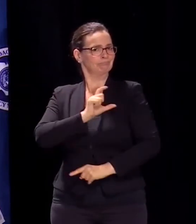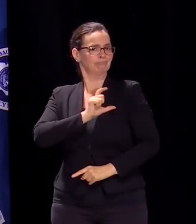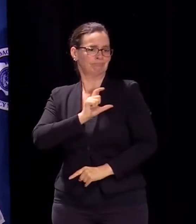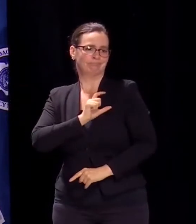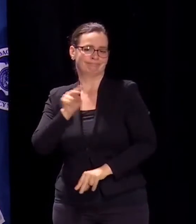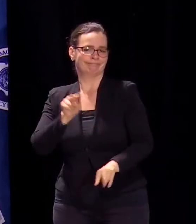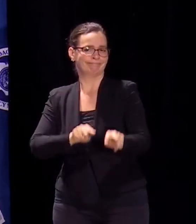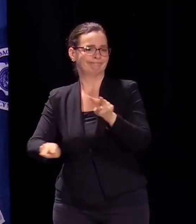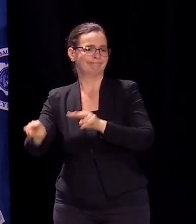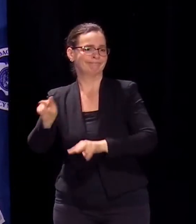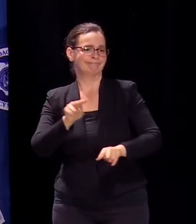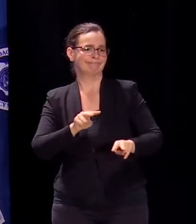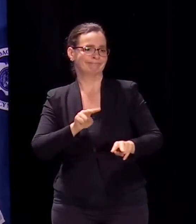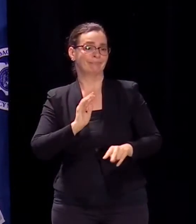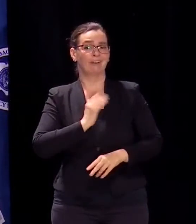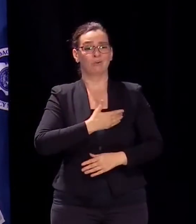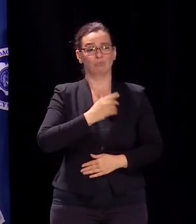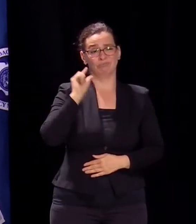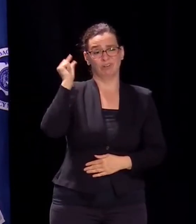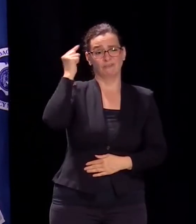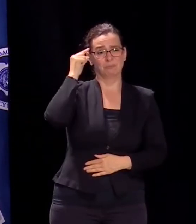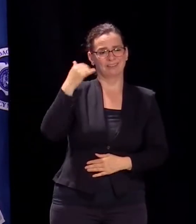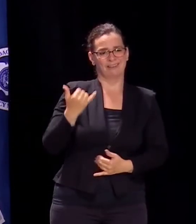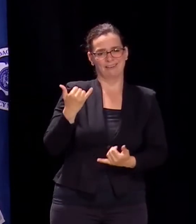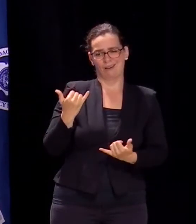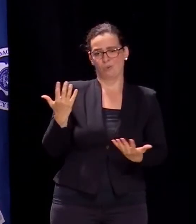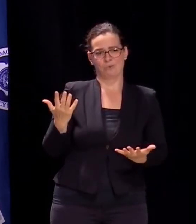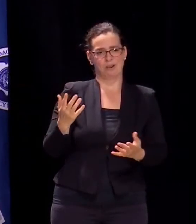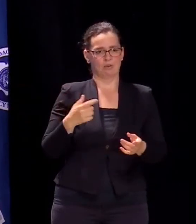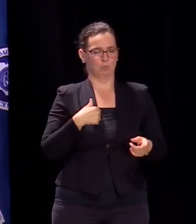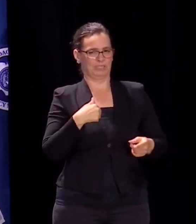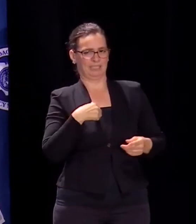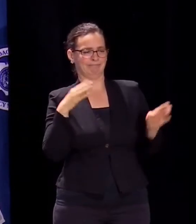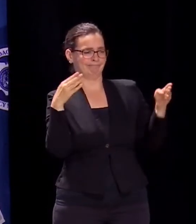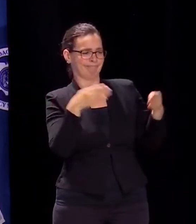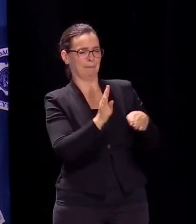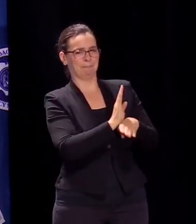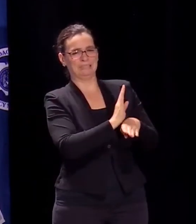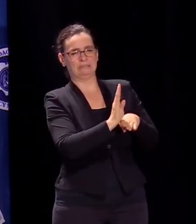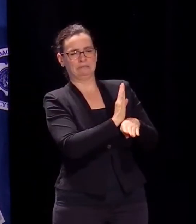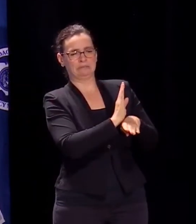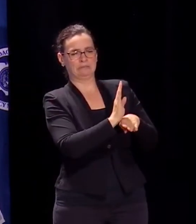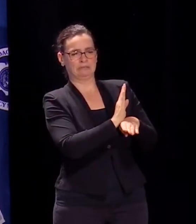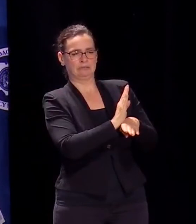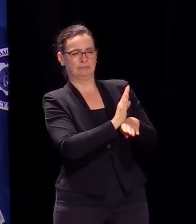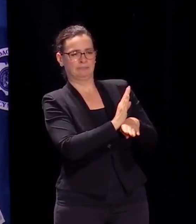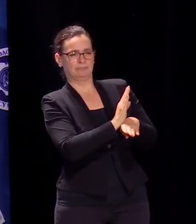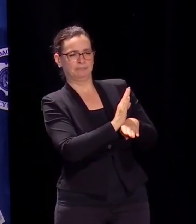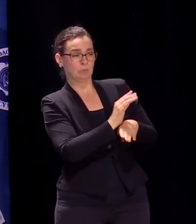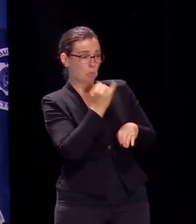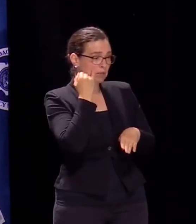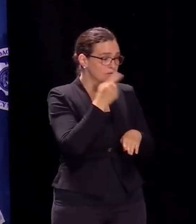Our government's been dealing with the business complaints. Open, not supposed to be open, open, doing something wrong, and working through